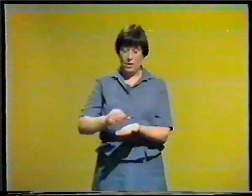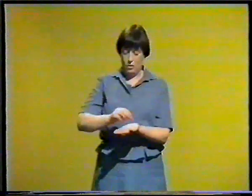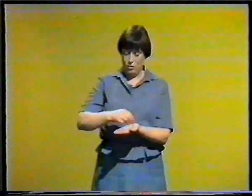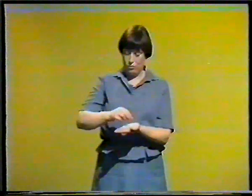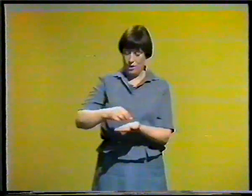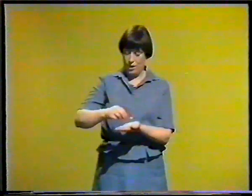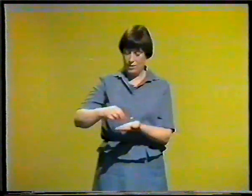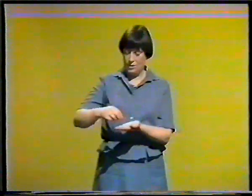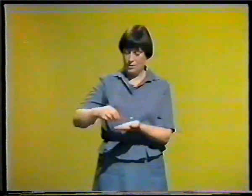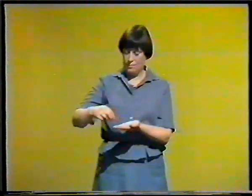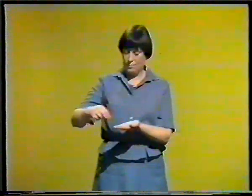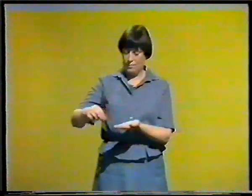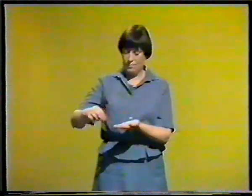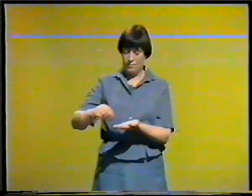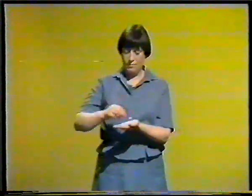to write,